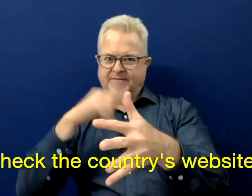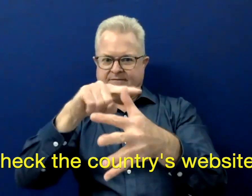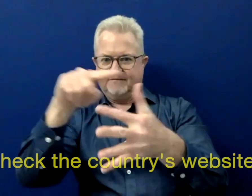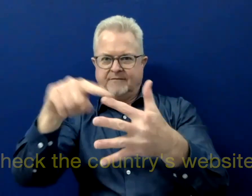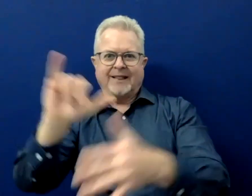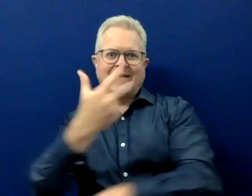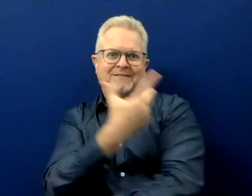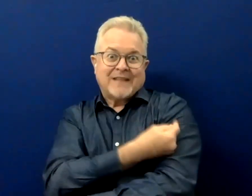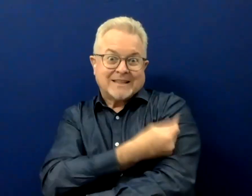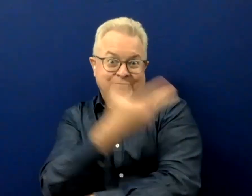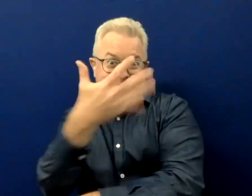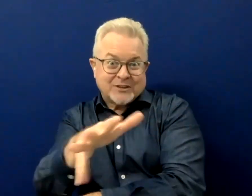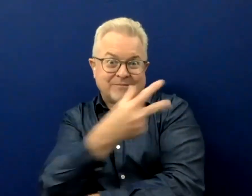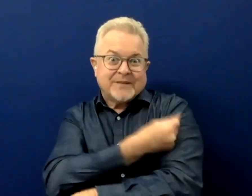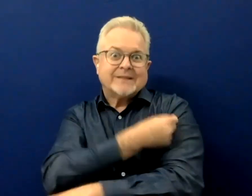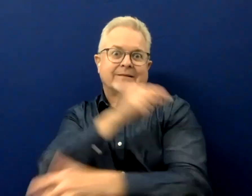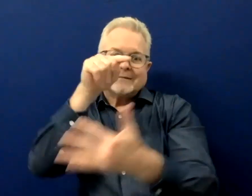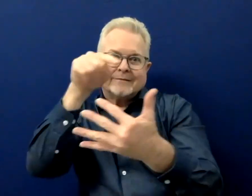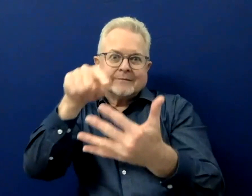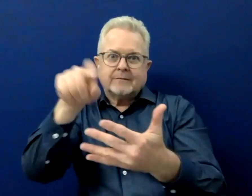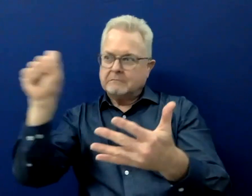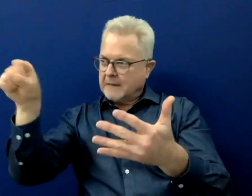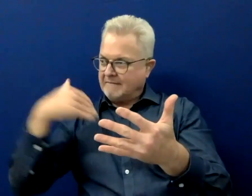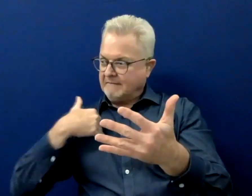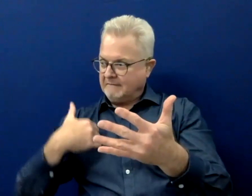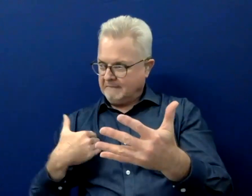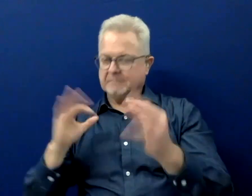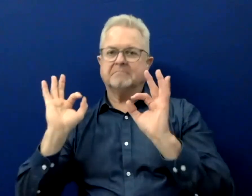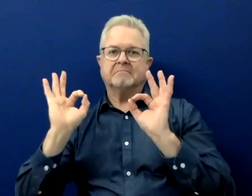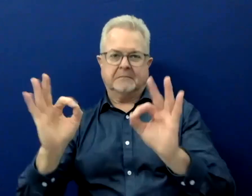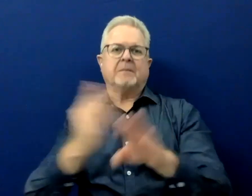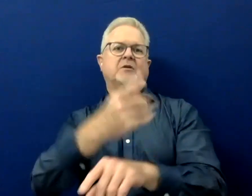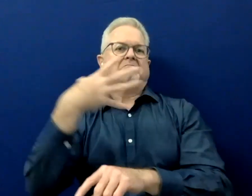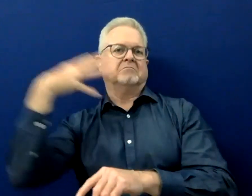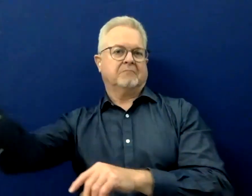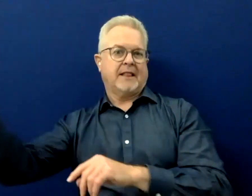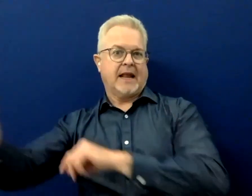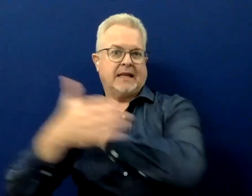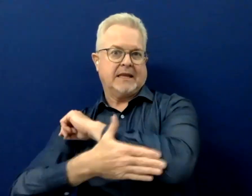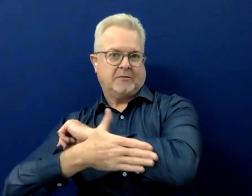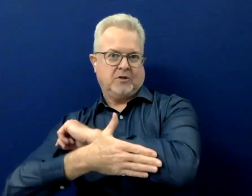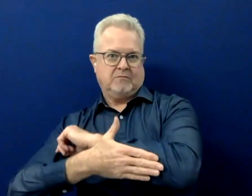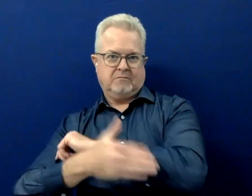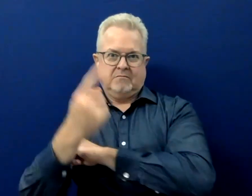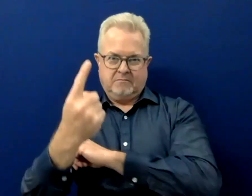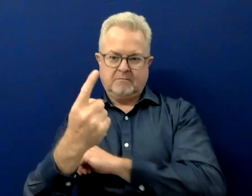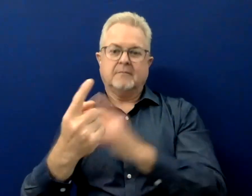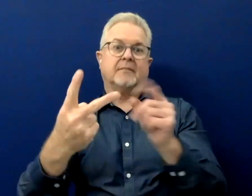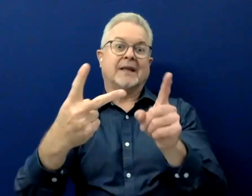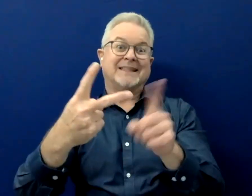on or not safe or and so forth. Okay, and then they'll find out what requirements you must have in order to travel to that country, such